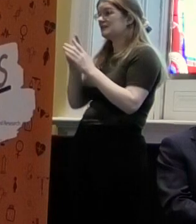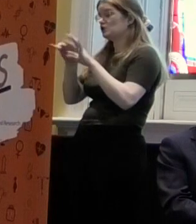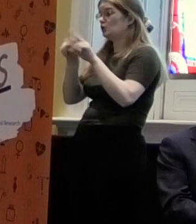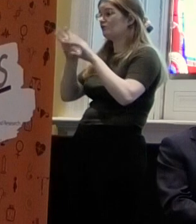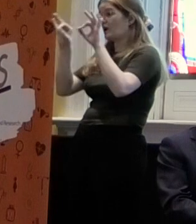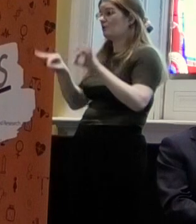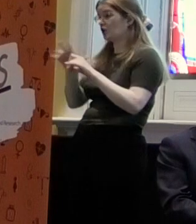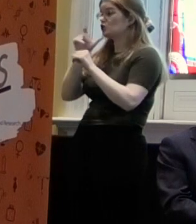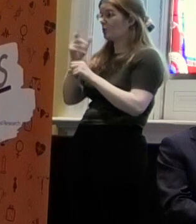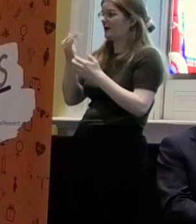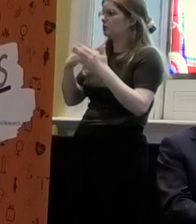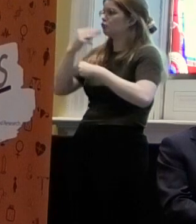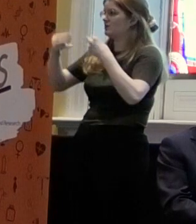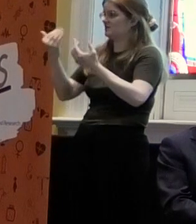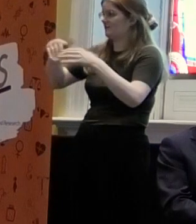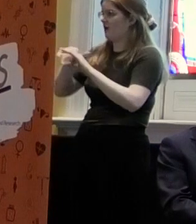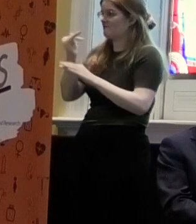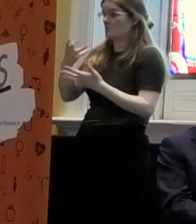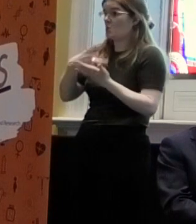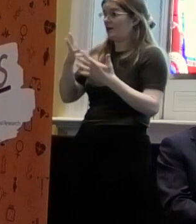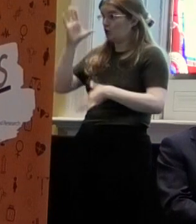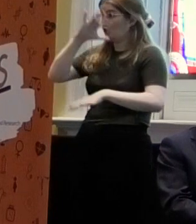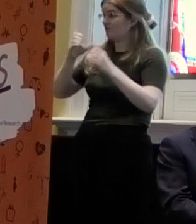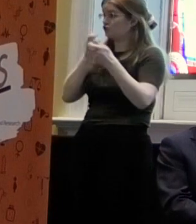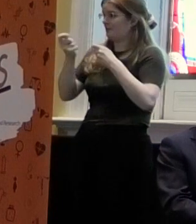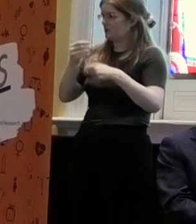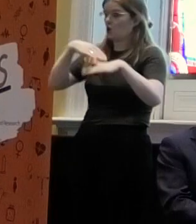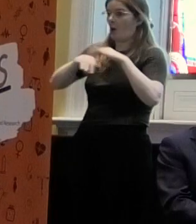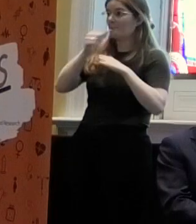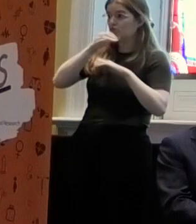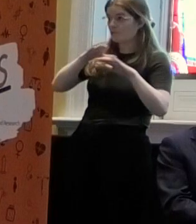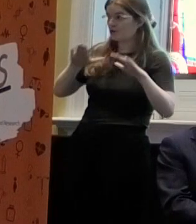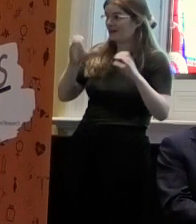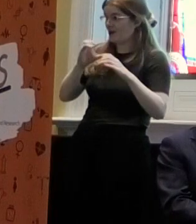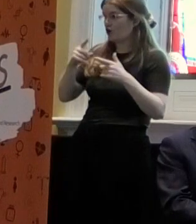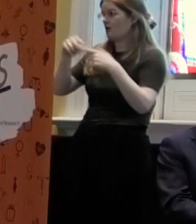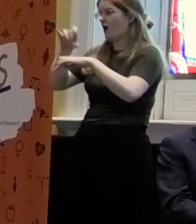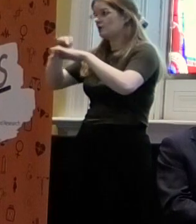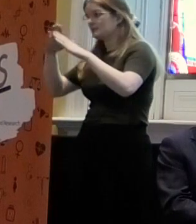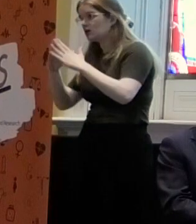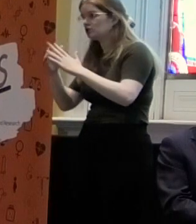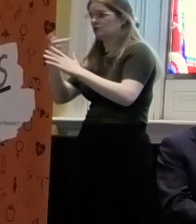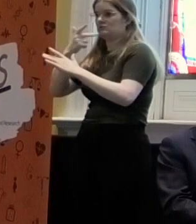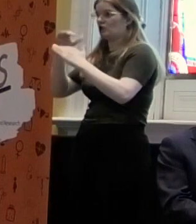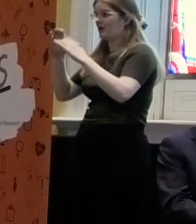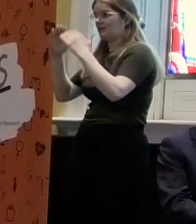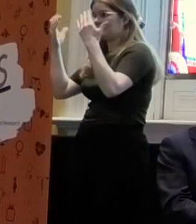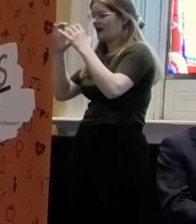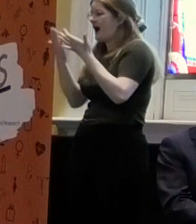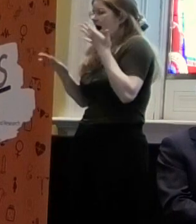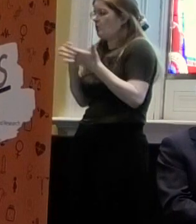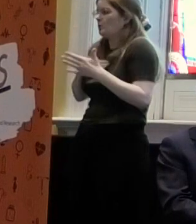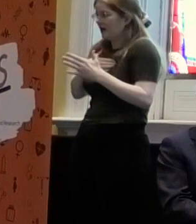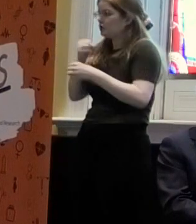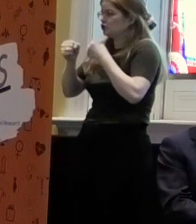goes from primary care to secondary care to tertiary care, and sort of, you know, as a roadmap for how we'd like services to